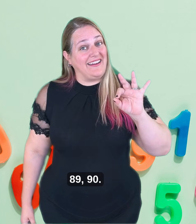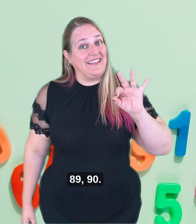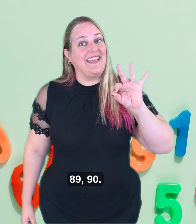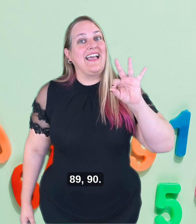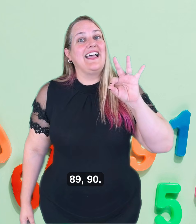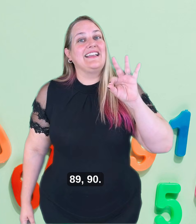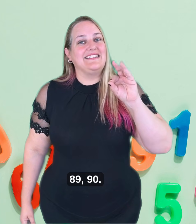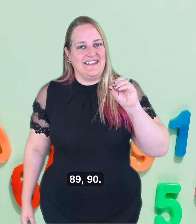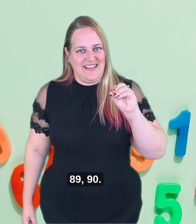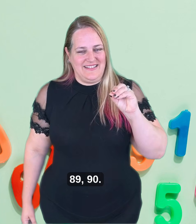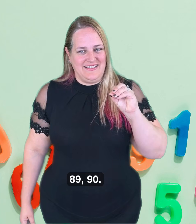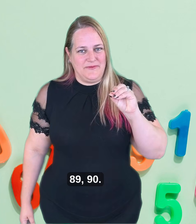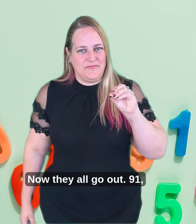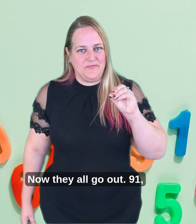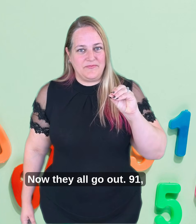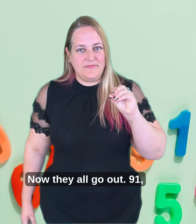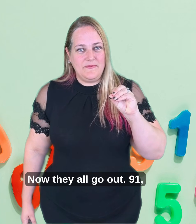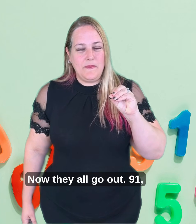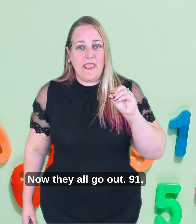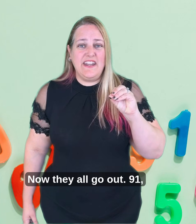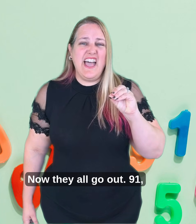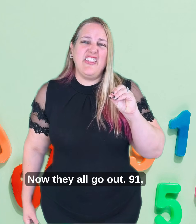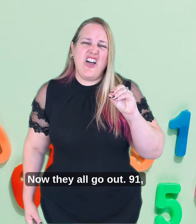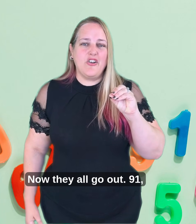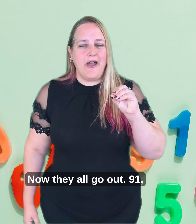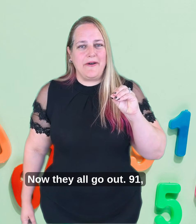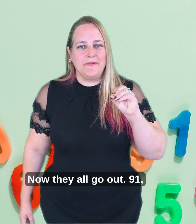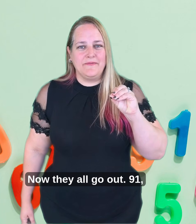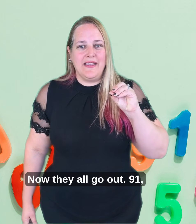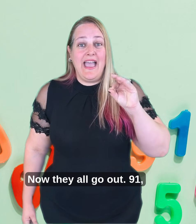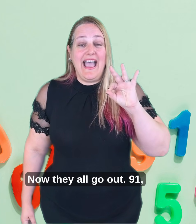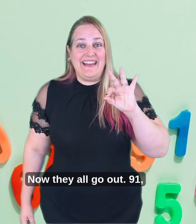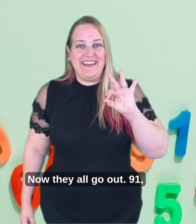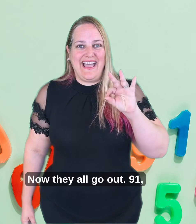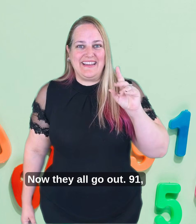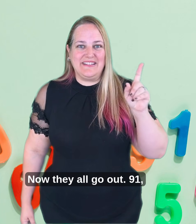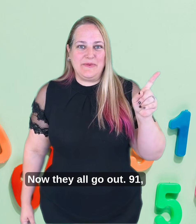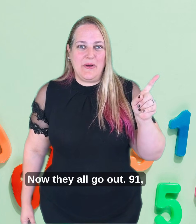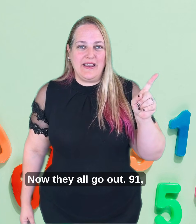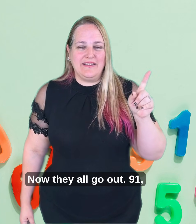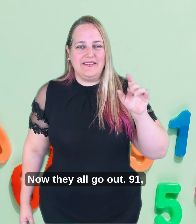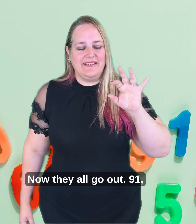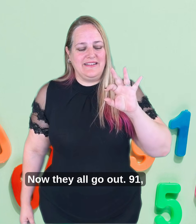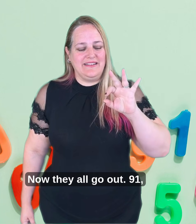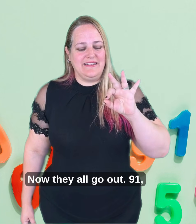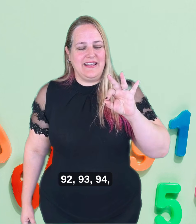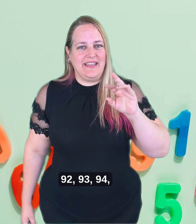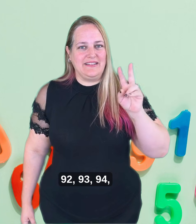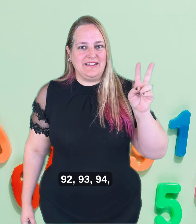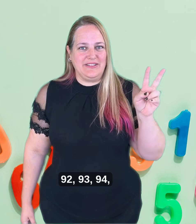89, 90. Now they all go out. 91,